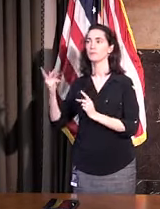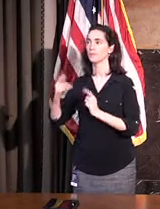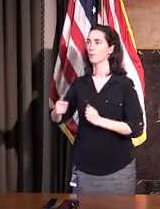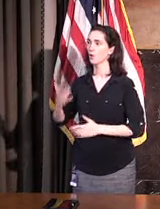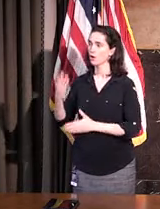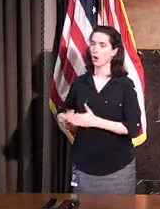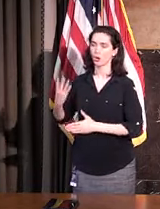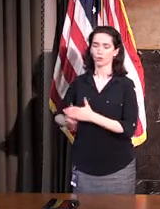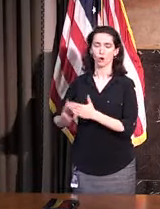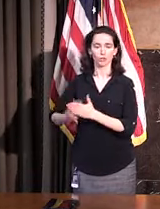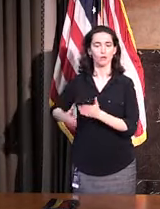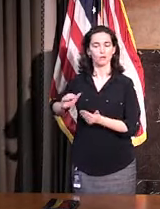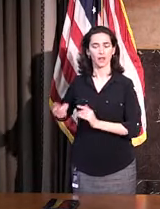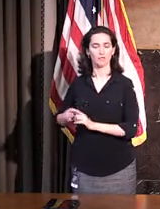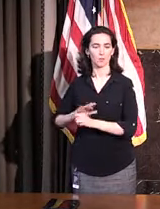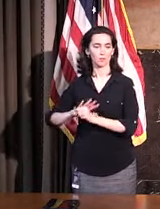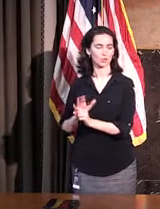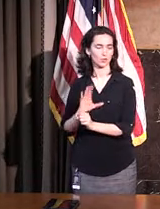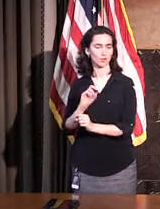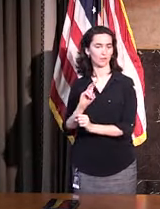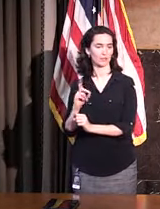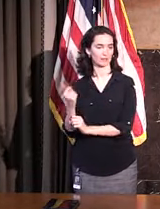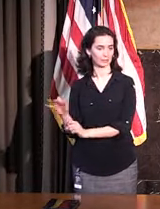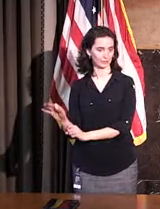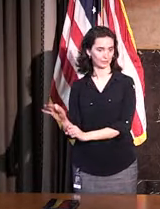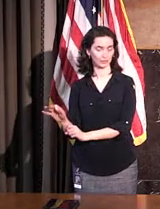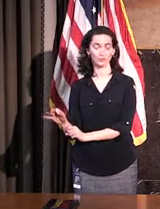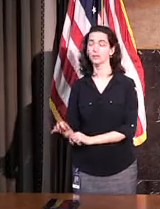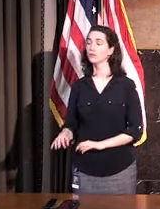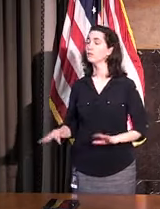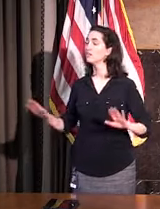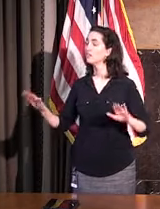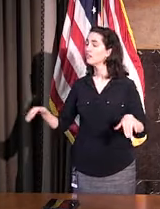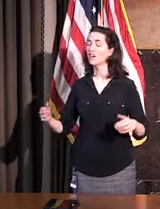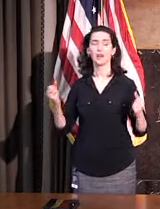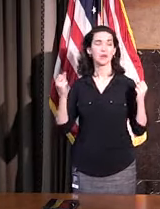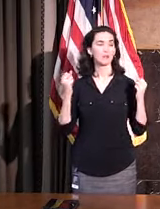to COVID-19. And we have a lot of individuals out there